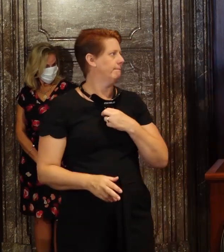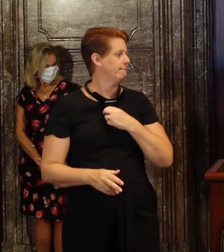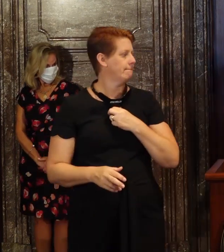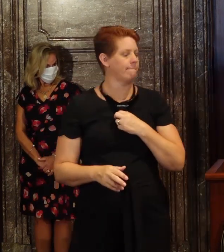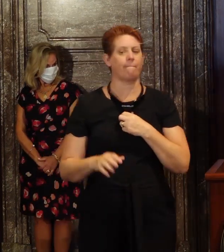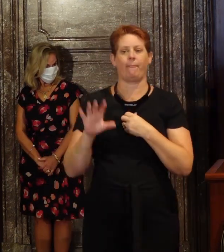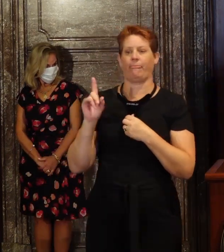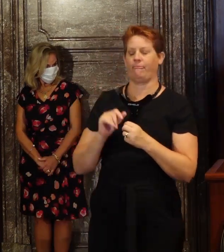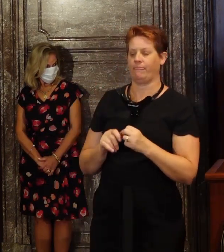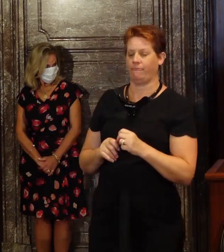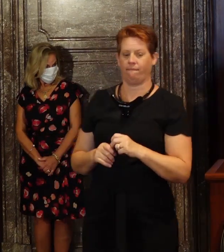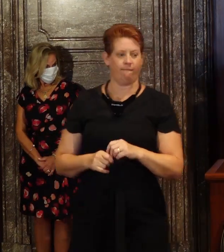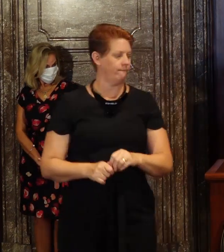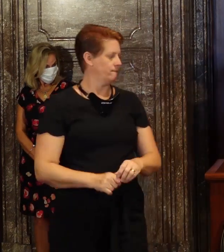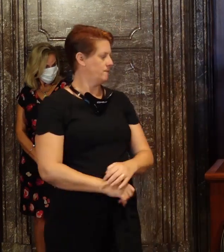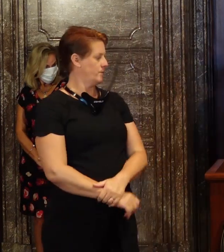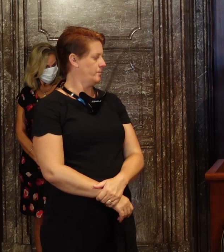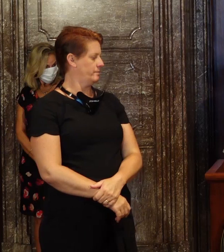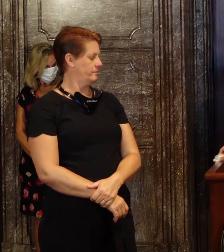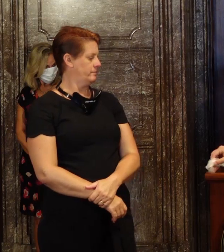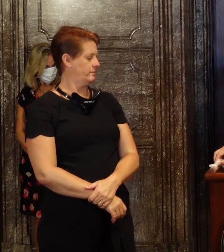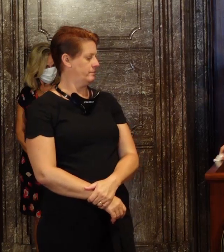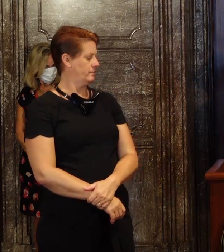Hold just one second.